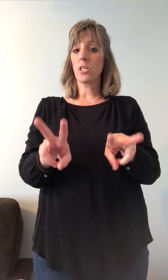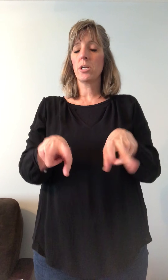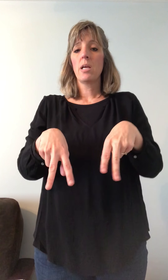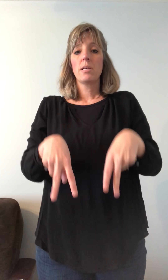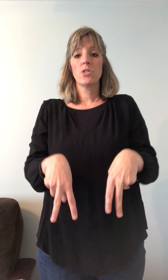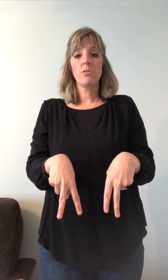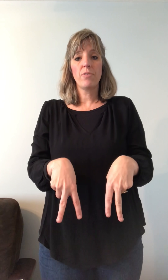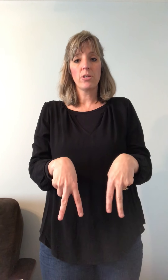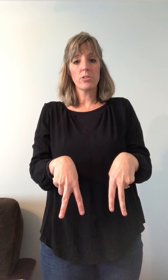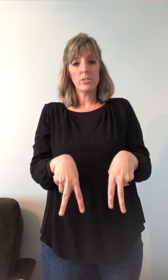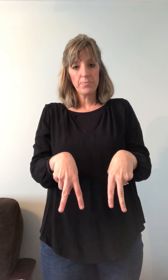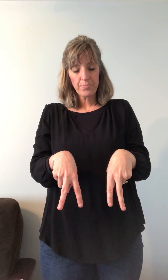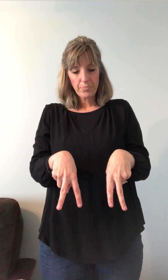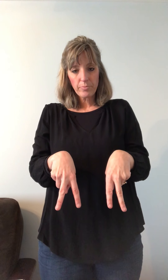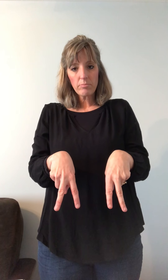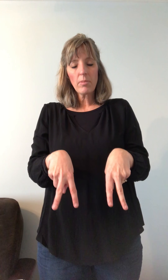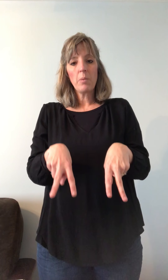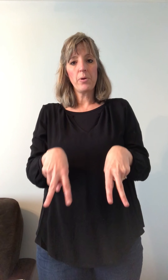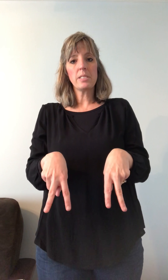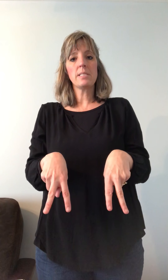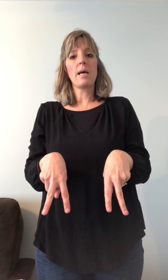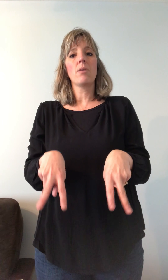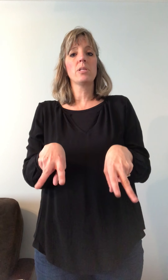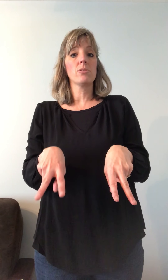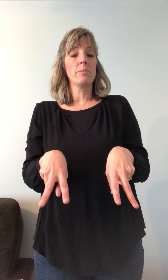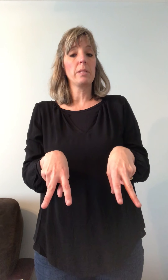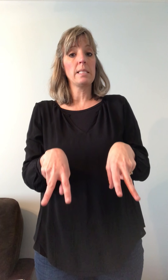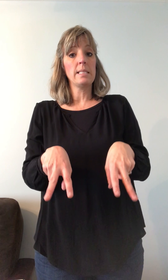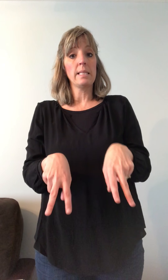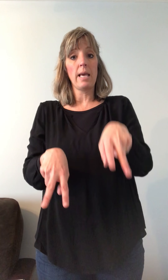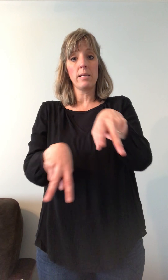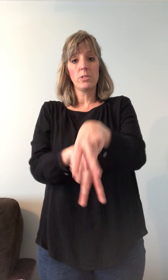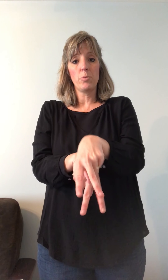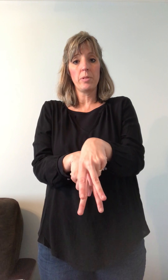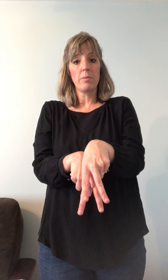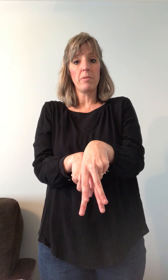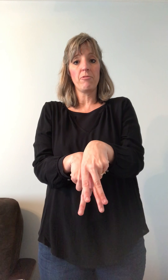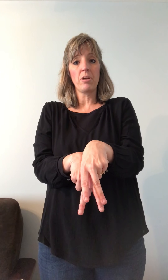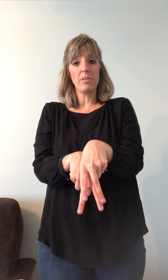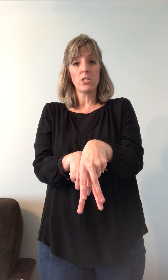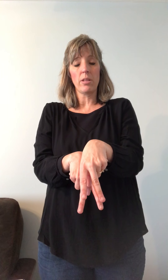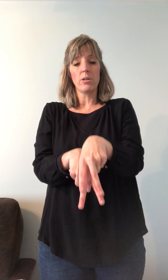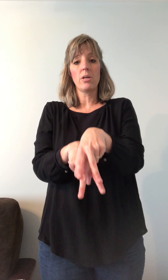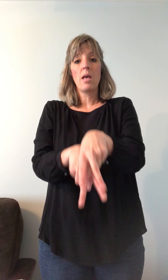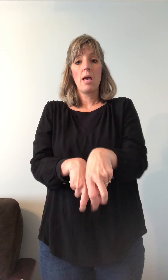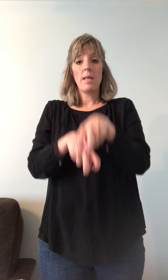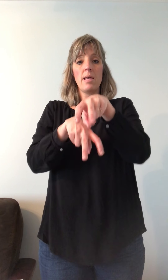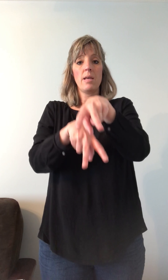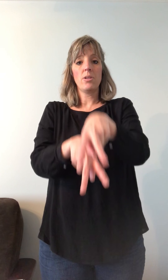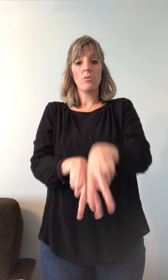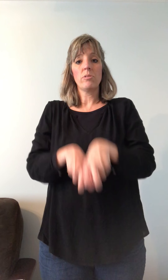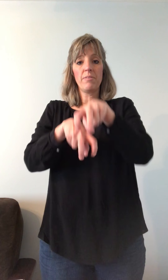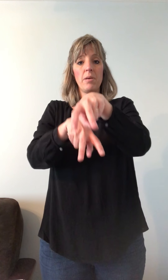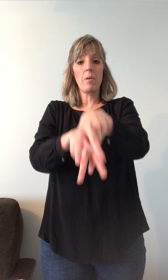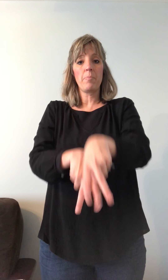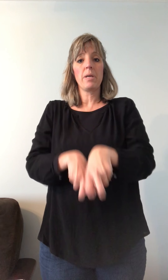canter, 2 fingers pointed down. These are symbolizing the legs. You put them in front of each other, and then you lift them up at